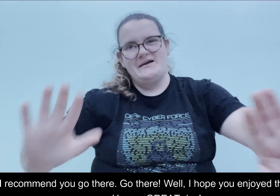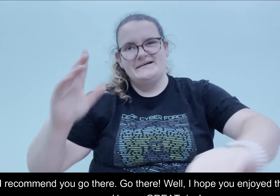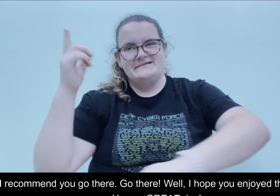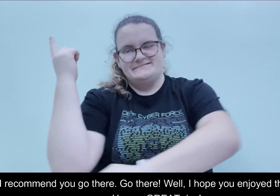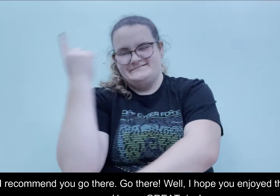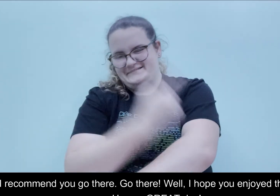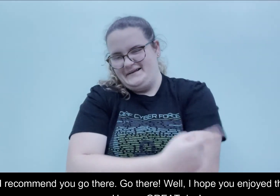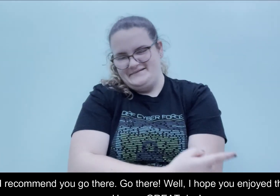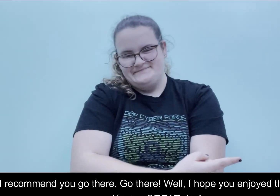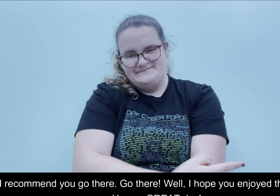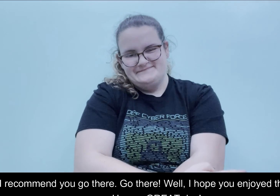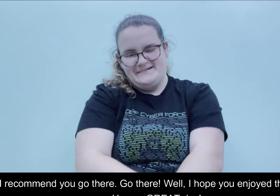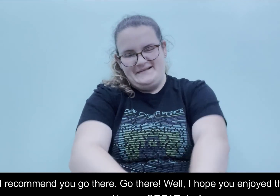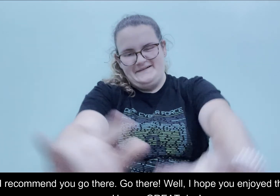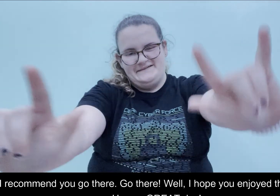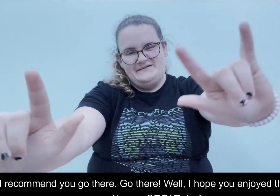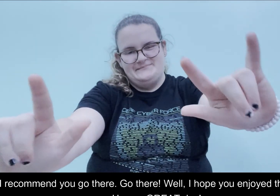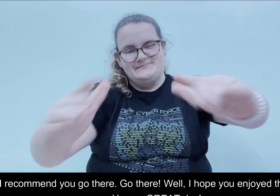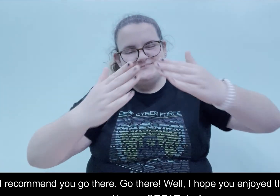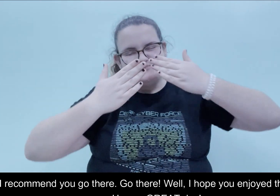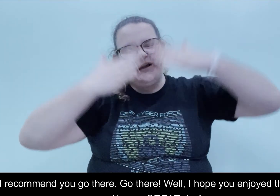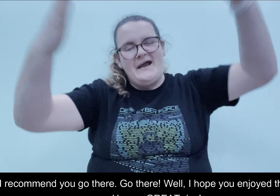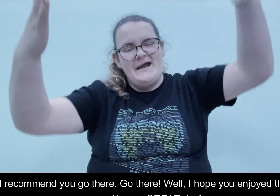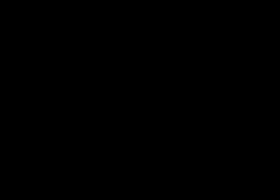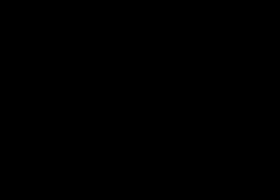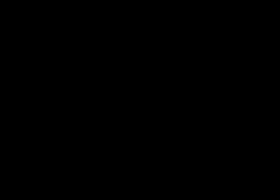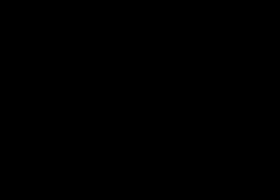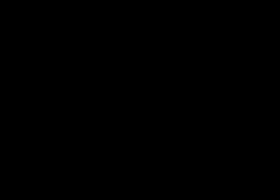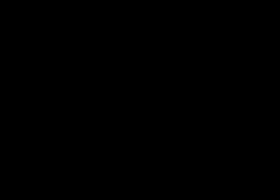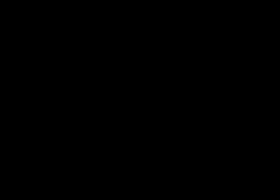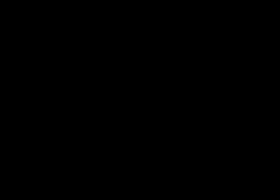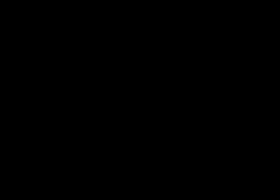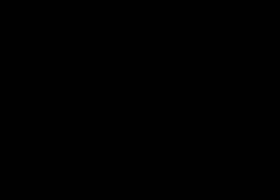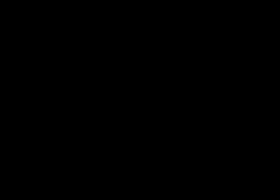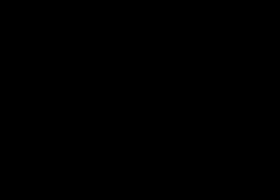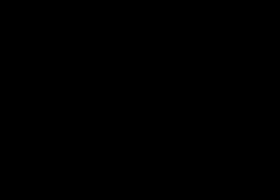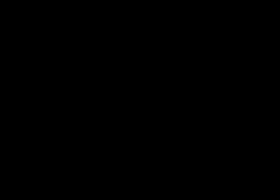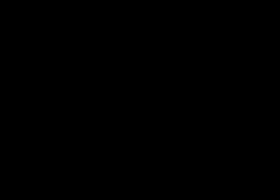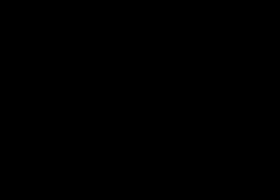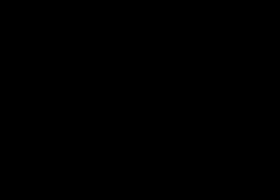story. Have a great day. Love you guys.